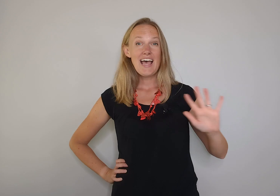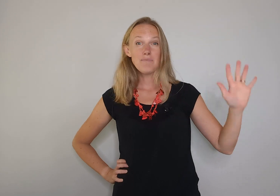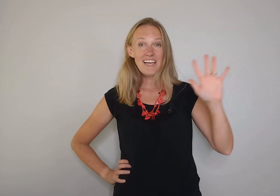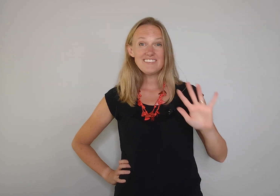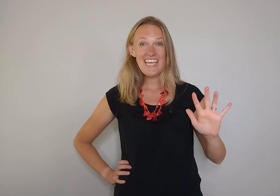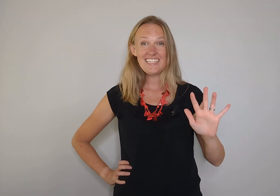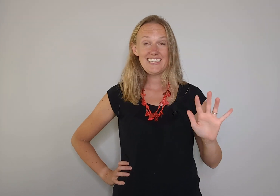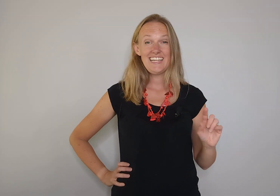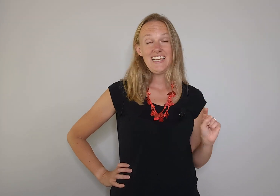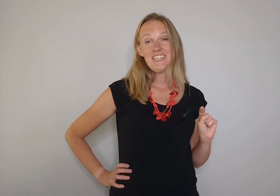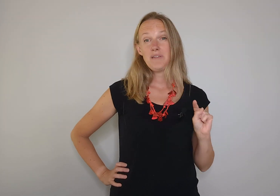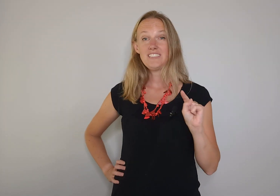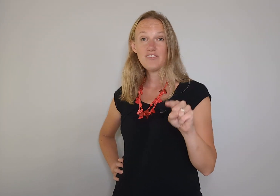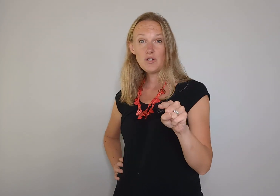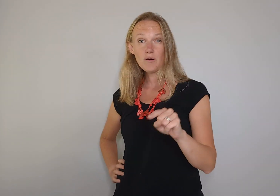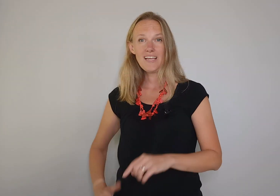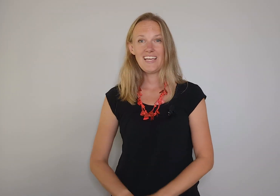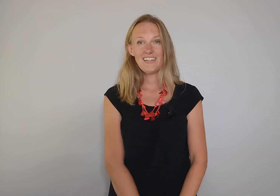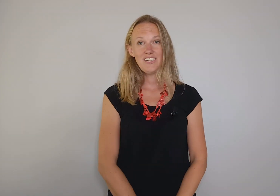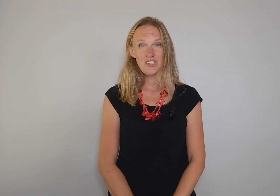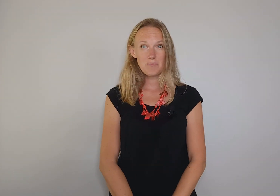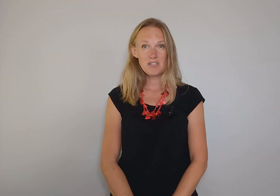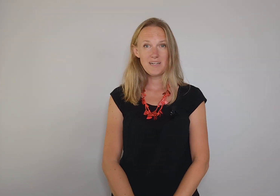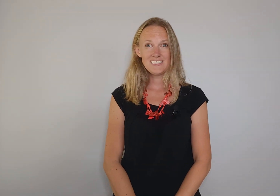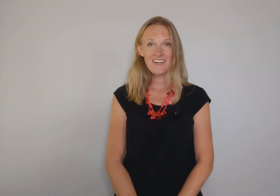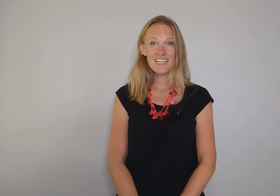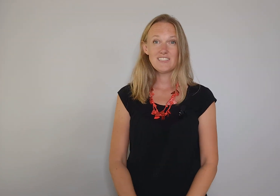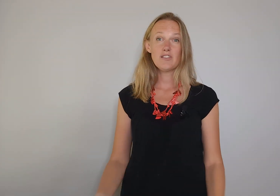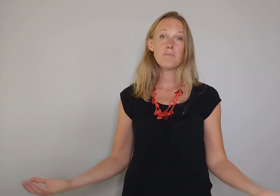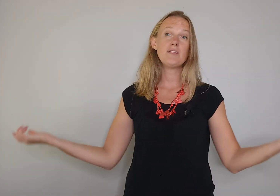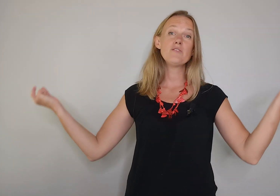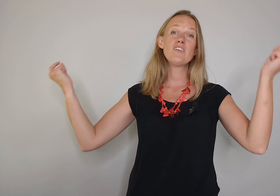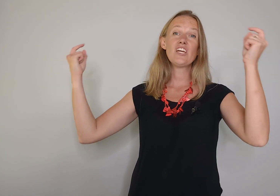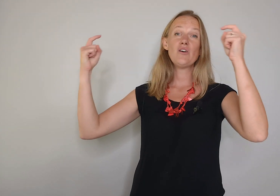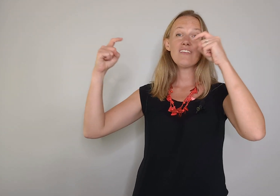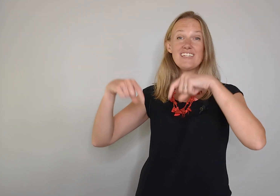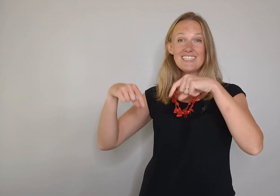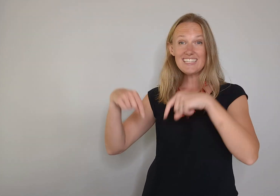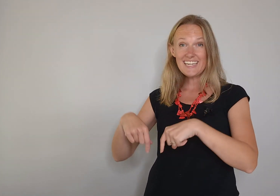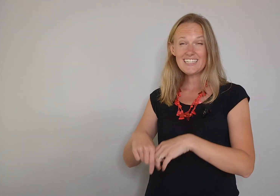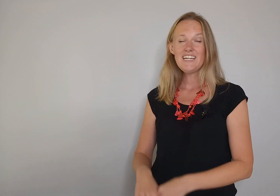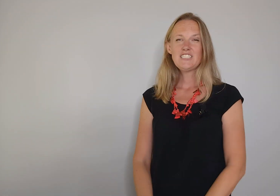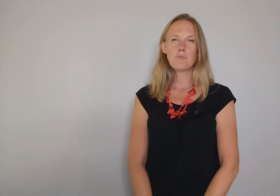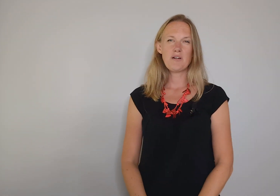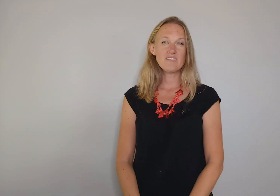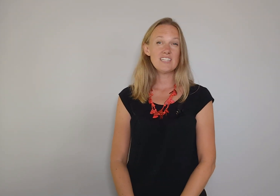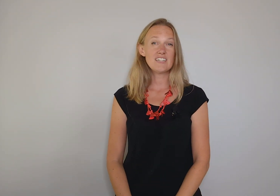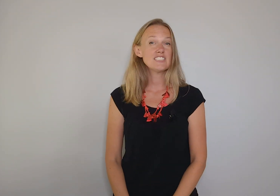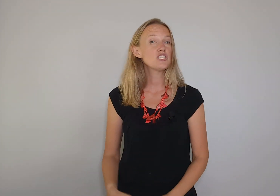am left-handed. That means if you are right-handed, you're going to mirror my signs. If you look below the video, there is a link to print out the lyrics to